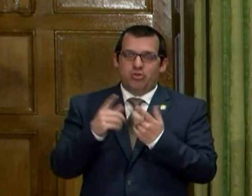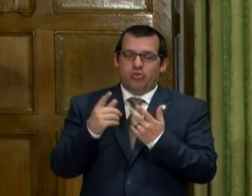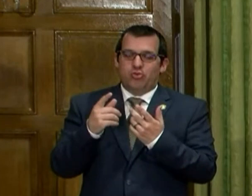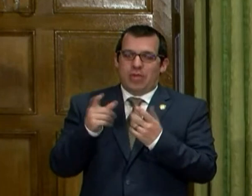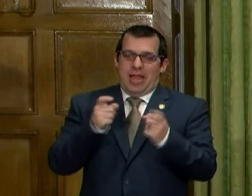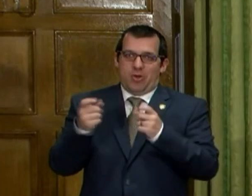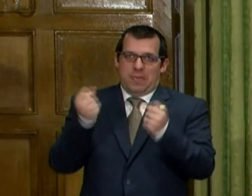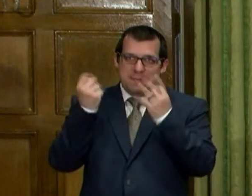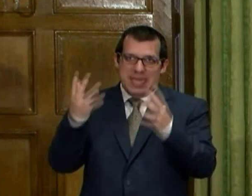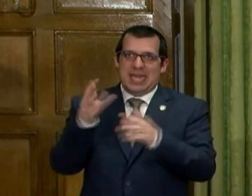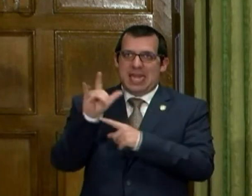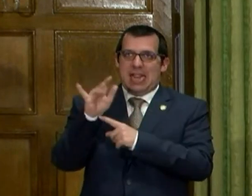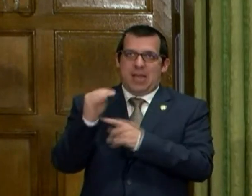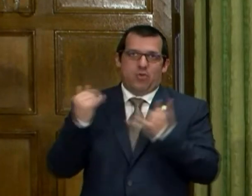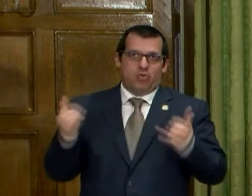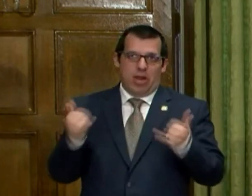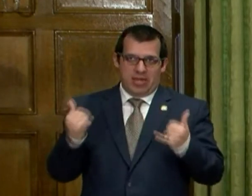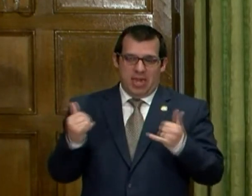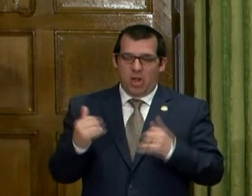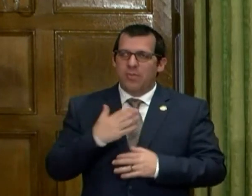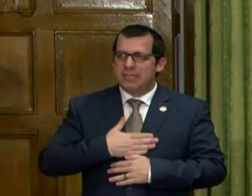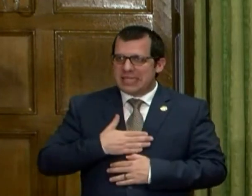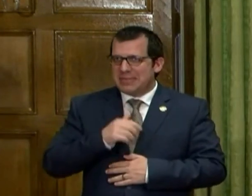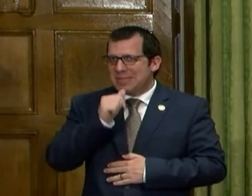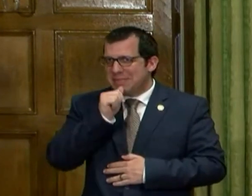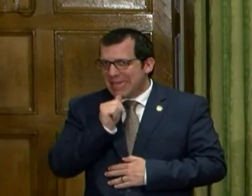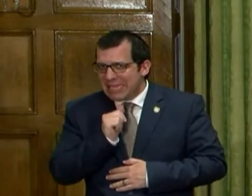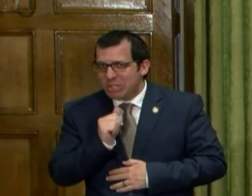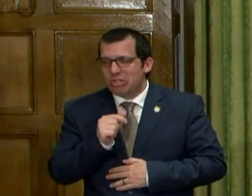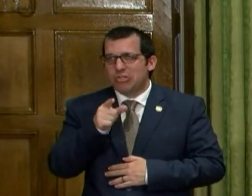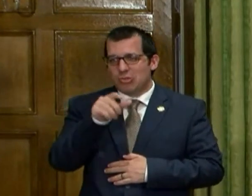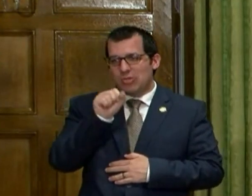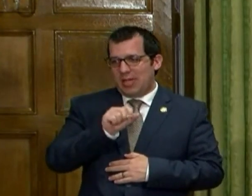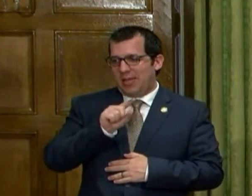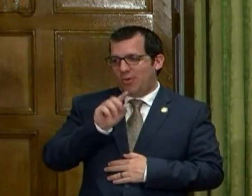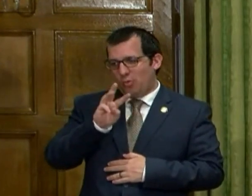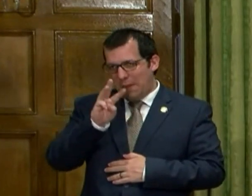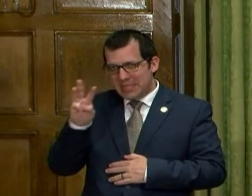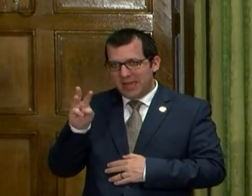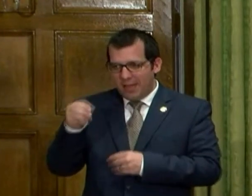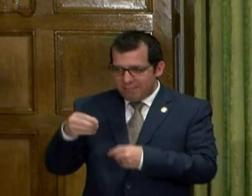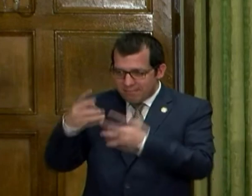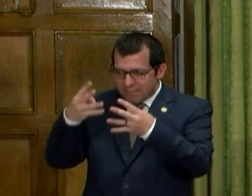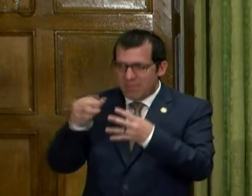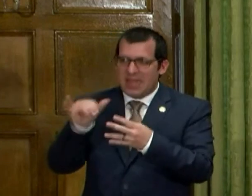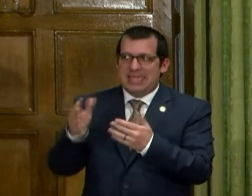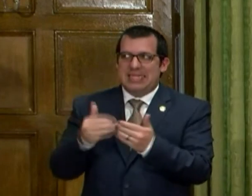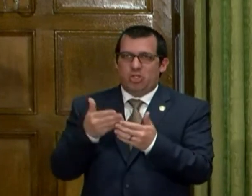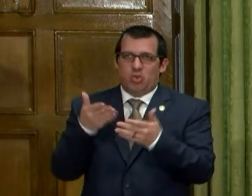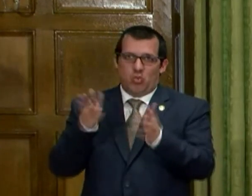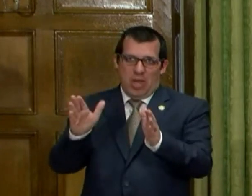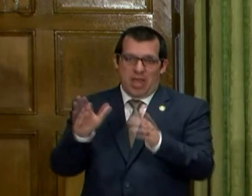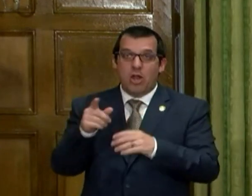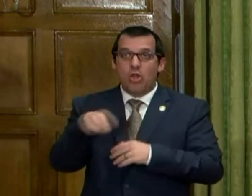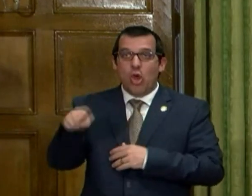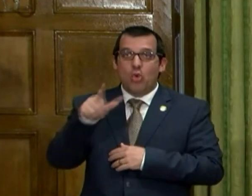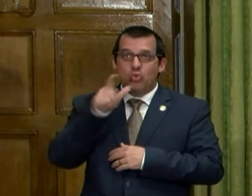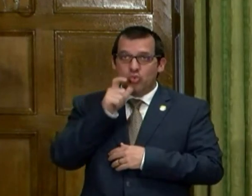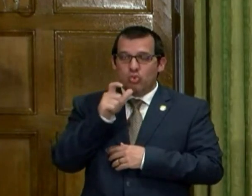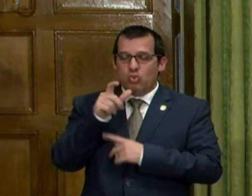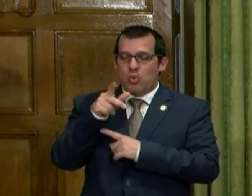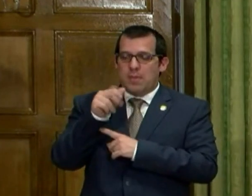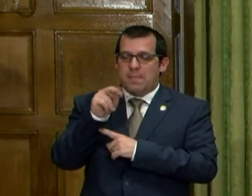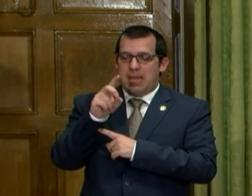of claims that we're going through right now. So please be patient. Go to the website. It'd be the easiest way to do it. But again, those folks who are looking at the